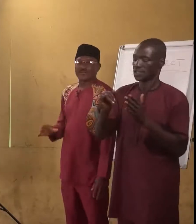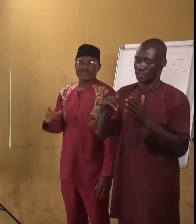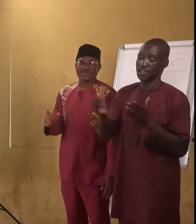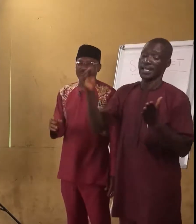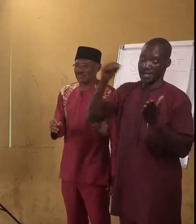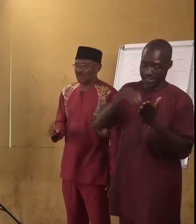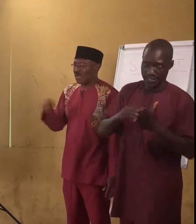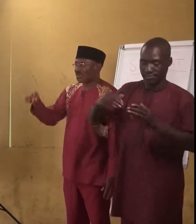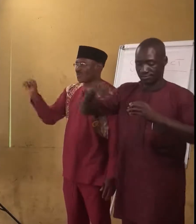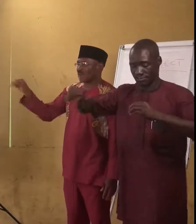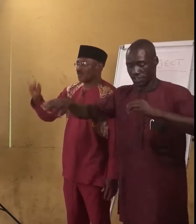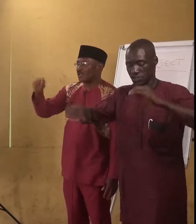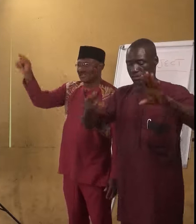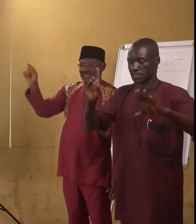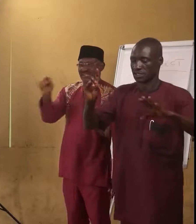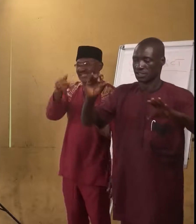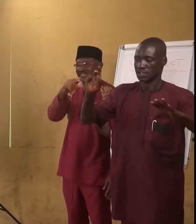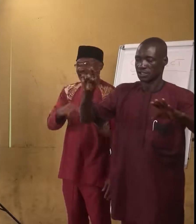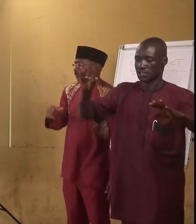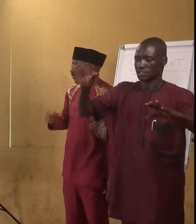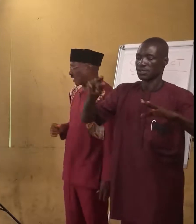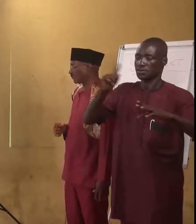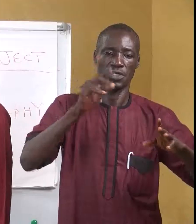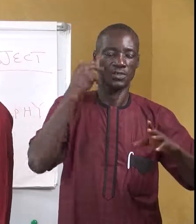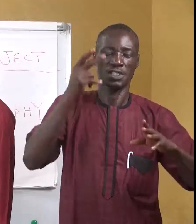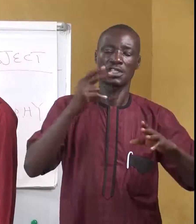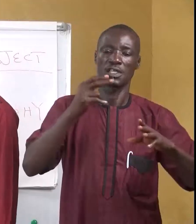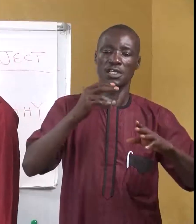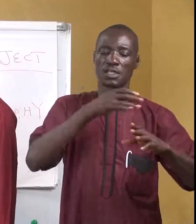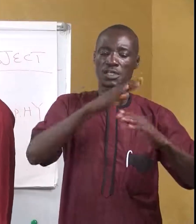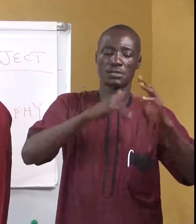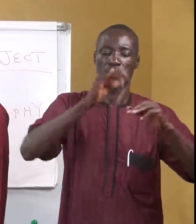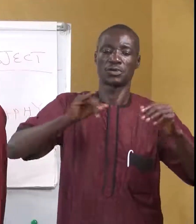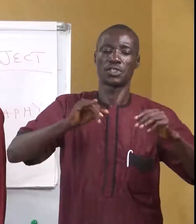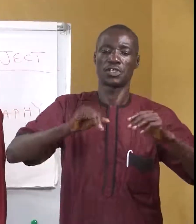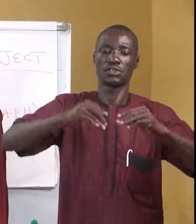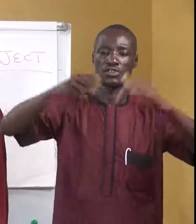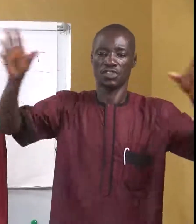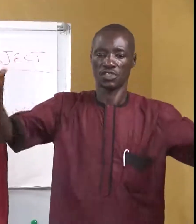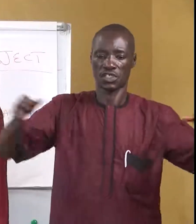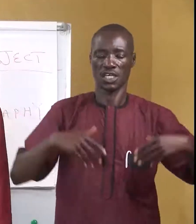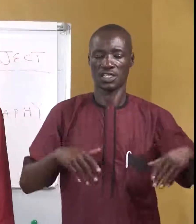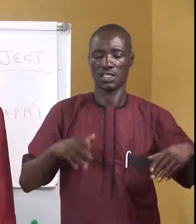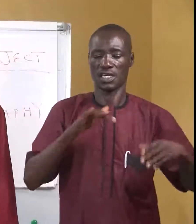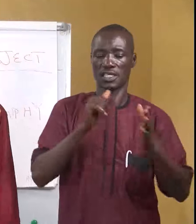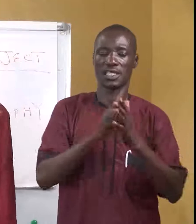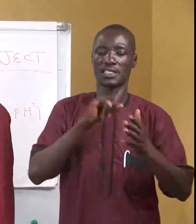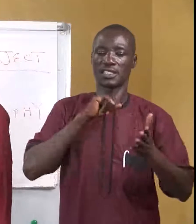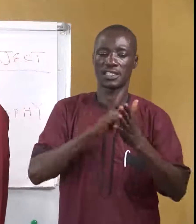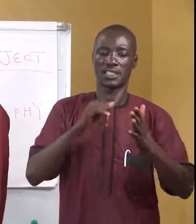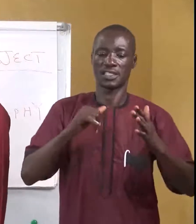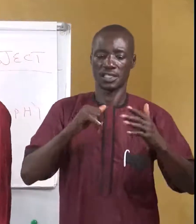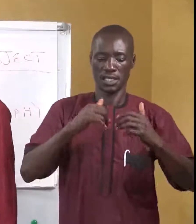dispersed kind of settlement where you find buildings scattered all over. The settlement is separated by